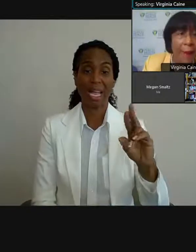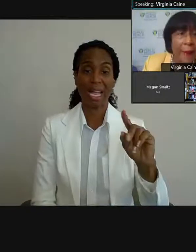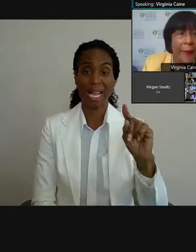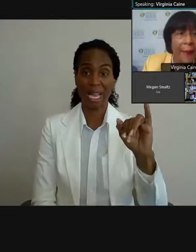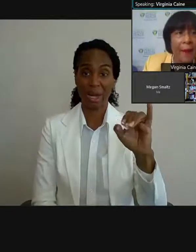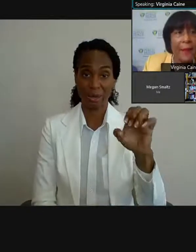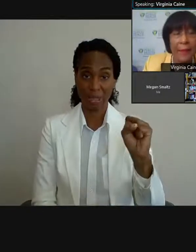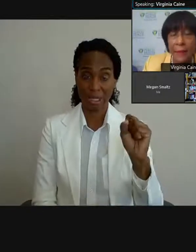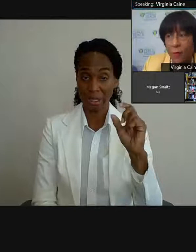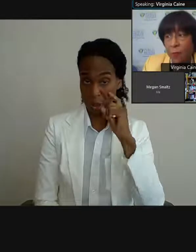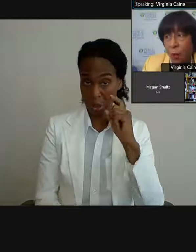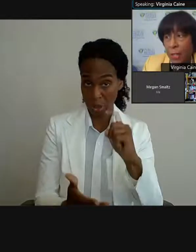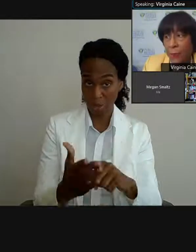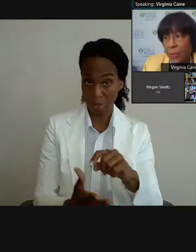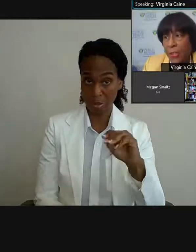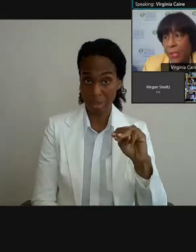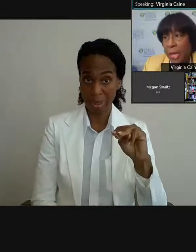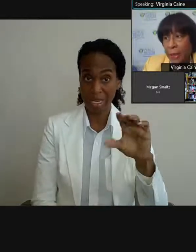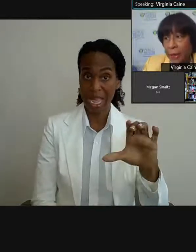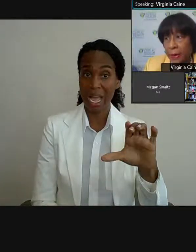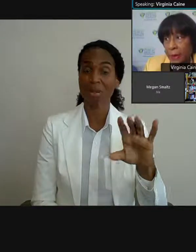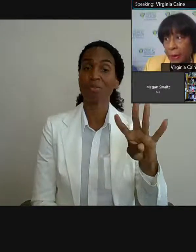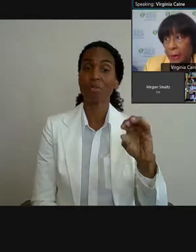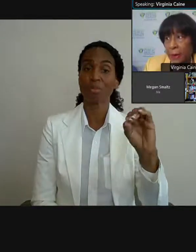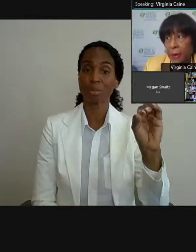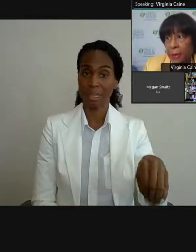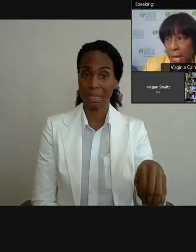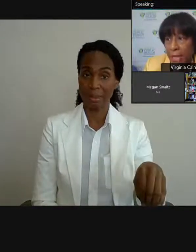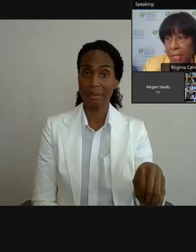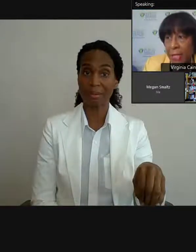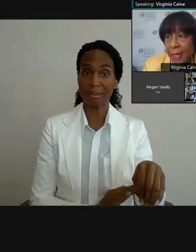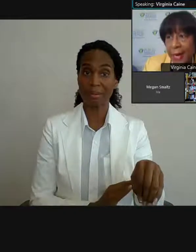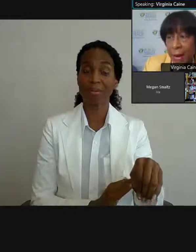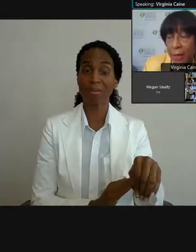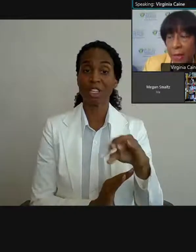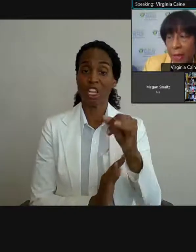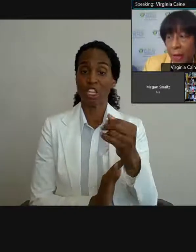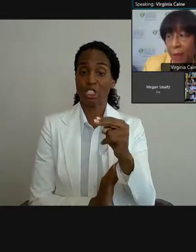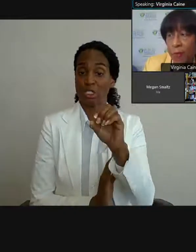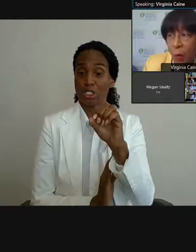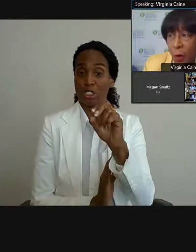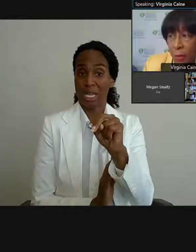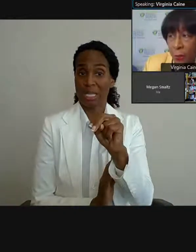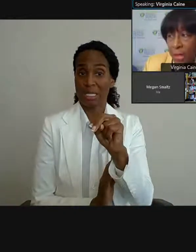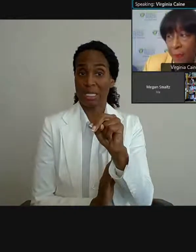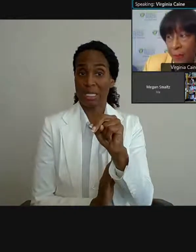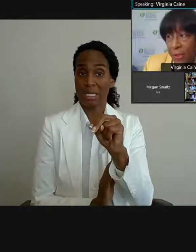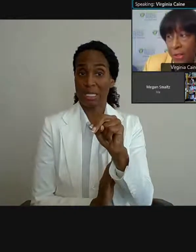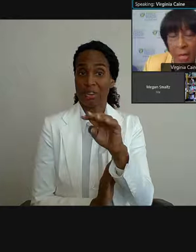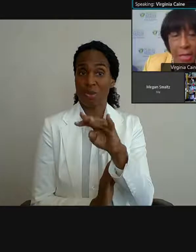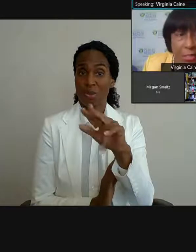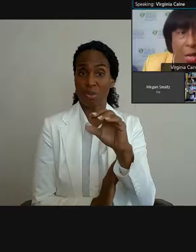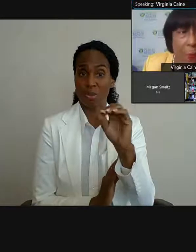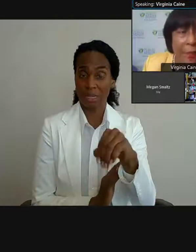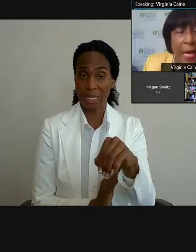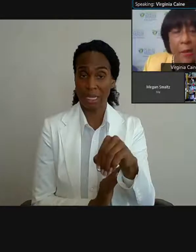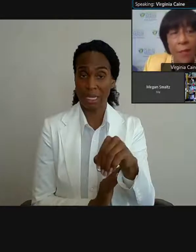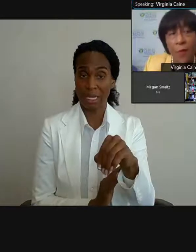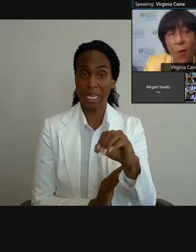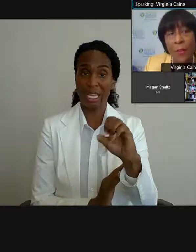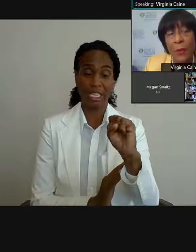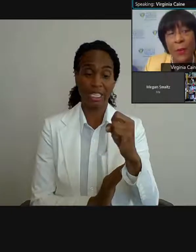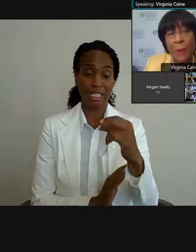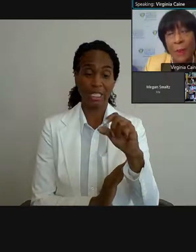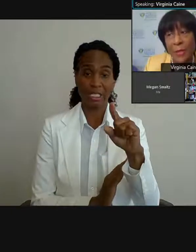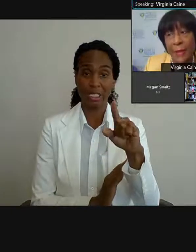see while Marion County is at 40%, Johnson County at 43%, and Shelby